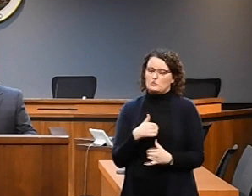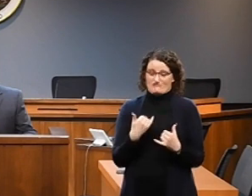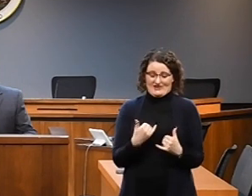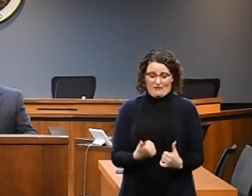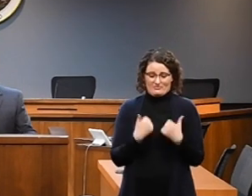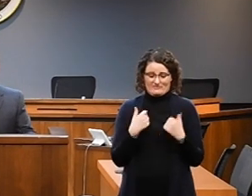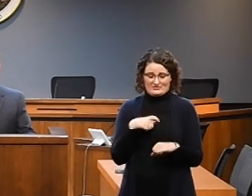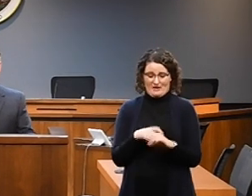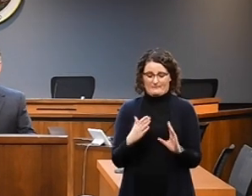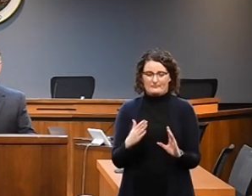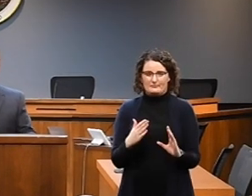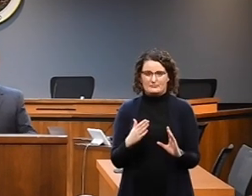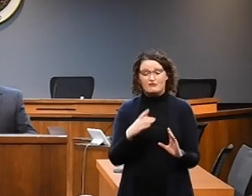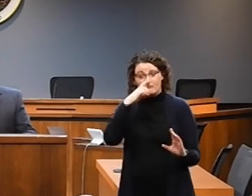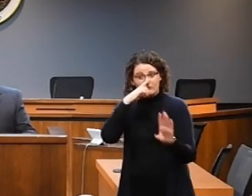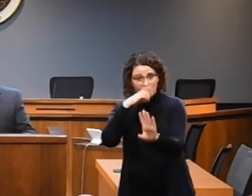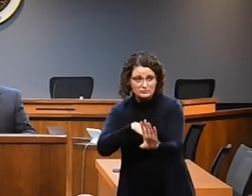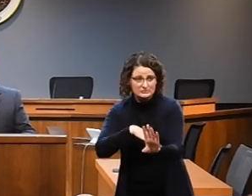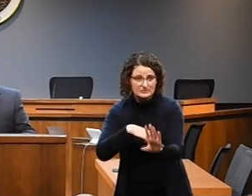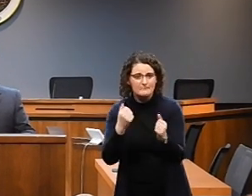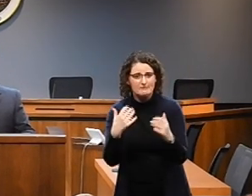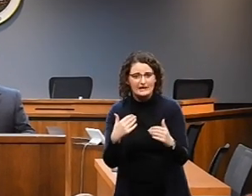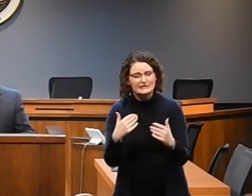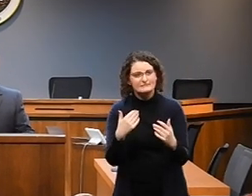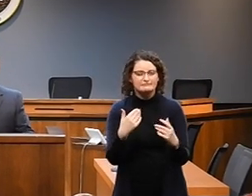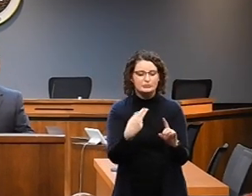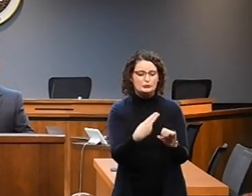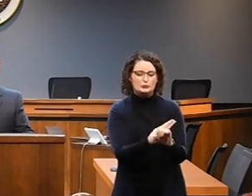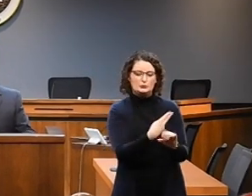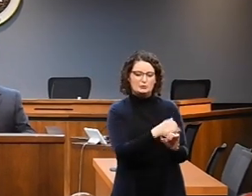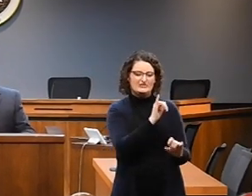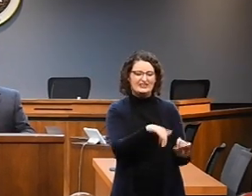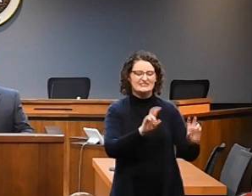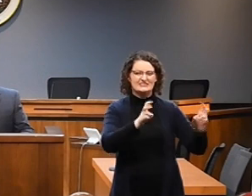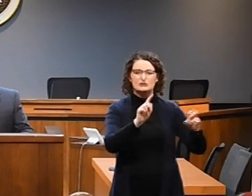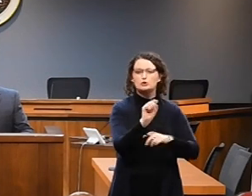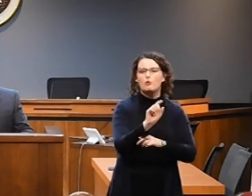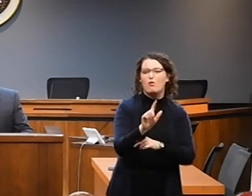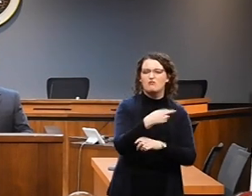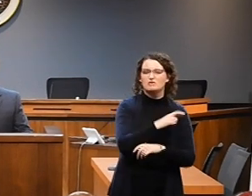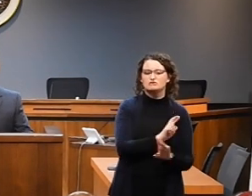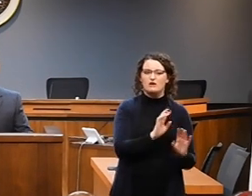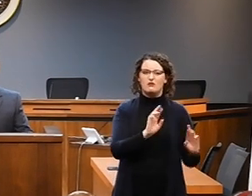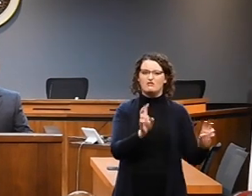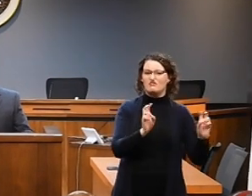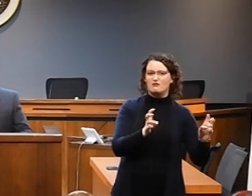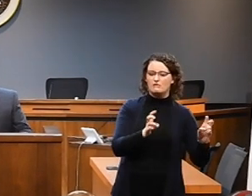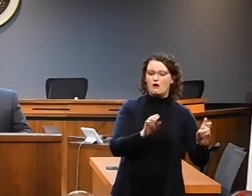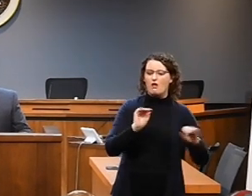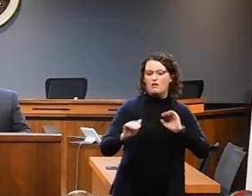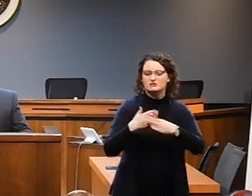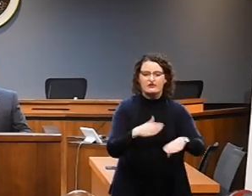when falsely many use the tool of religion in order to divide,